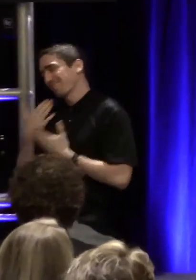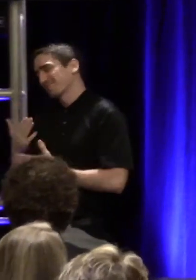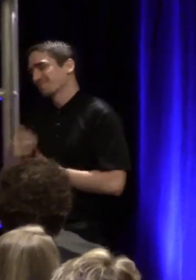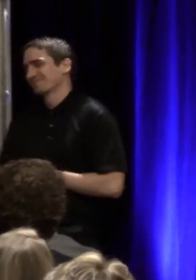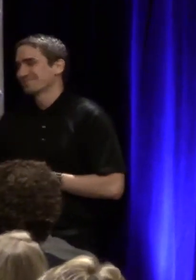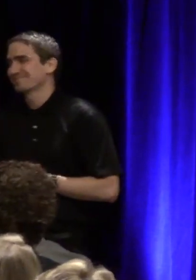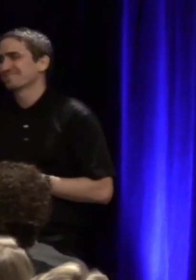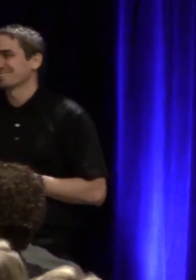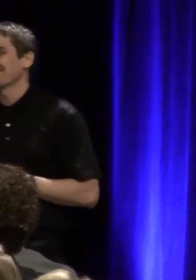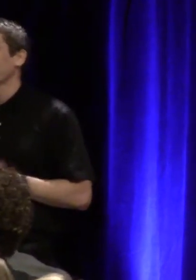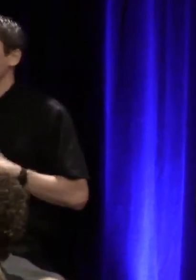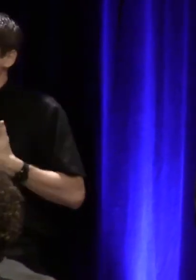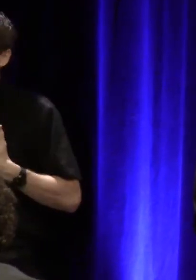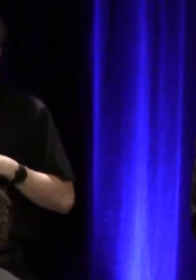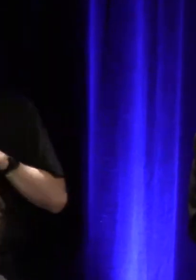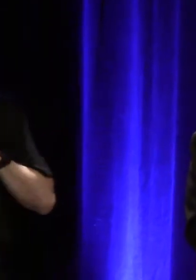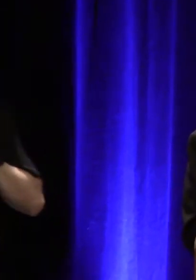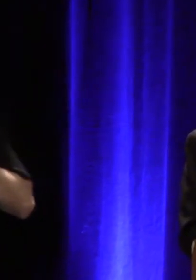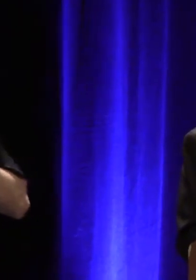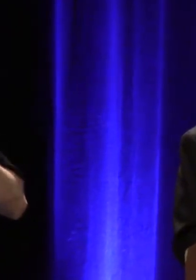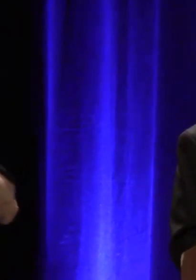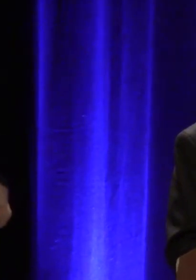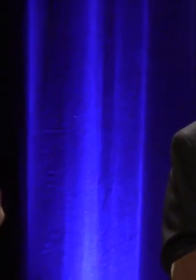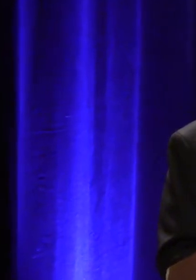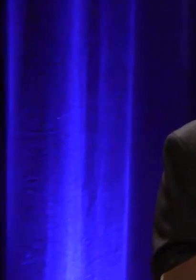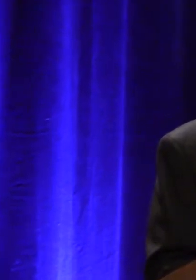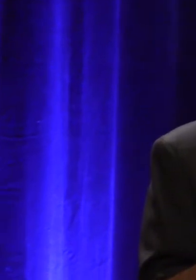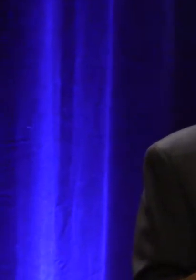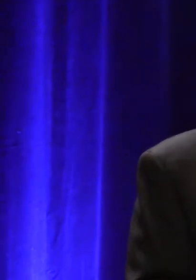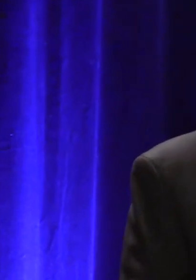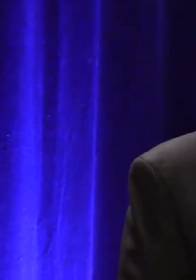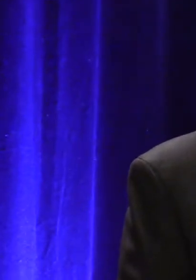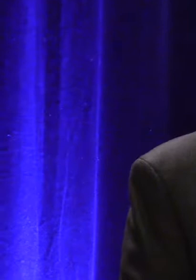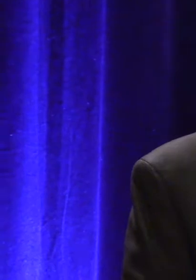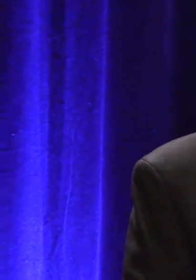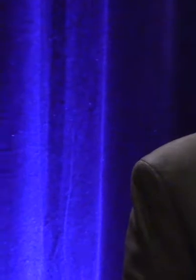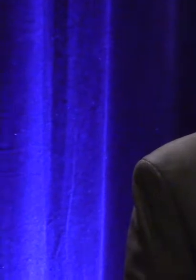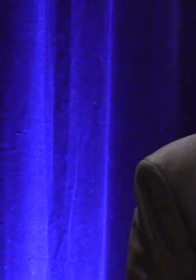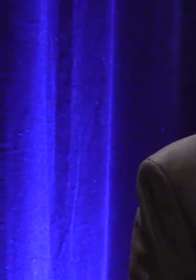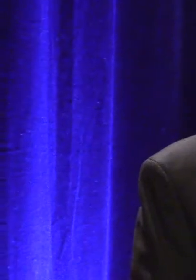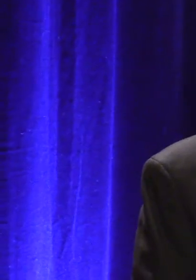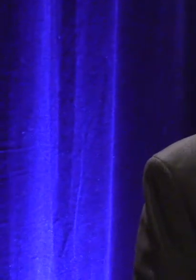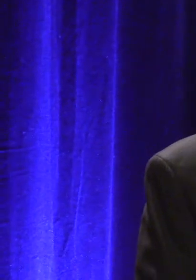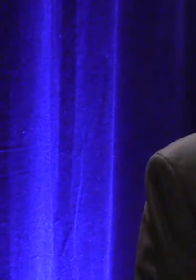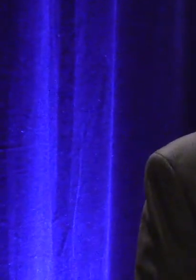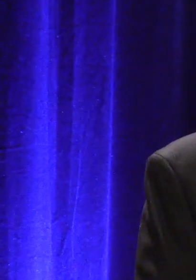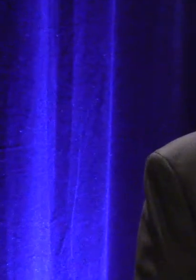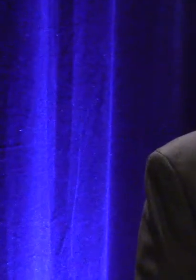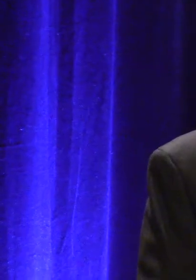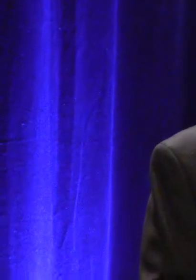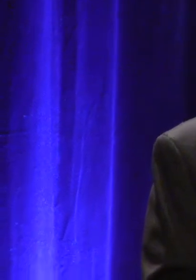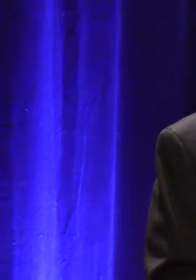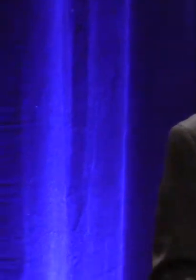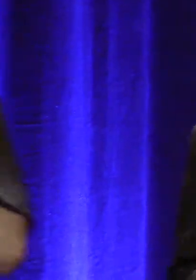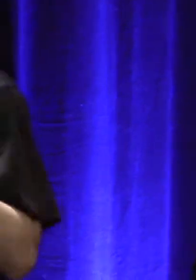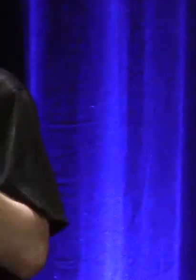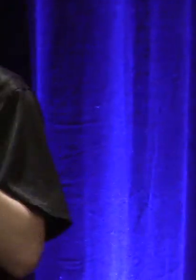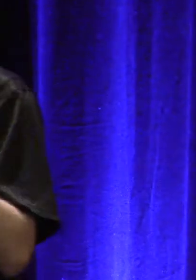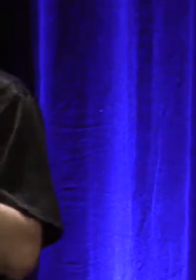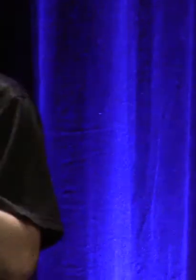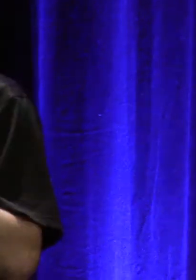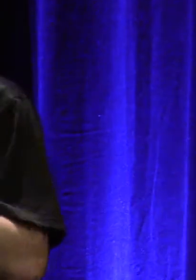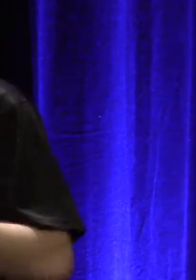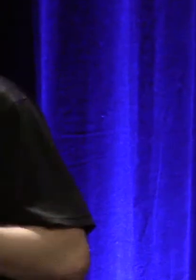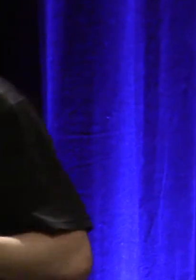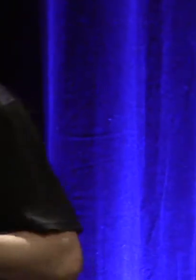Being on stage is relatively new territory for me. Usually, I'm backstage telling people what to do. But tonight, I am on